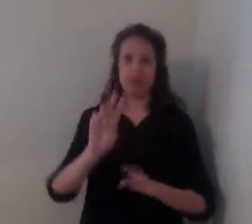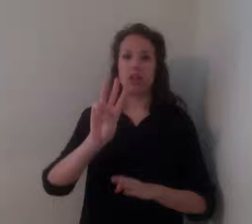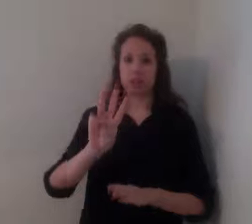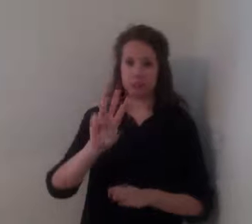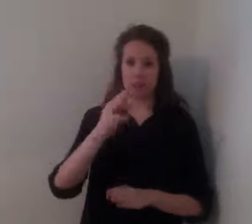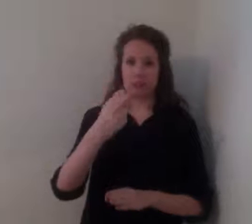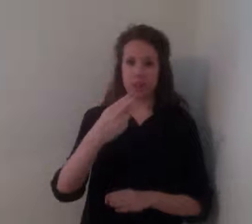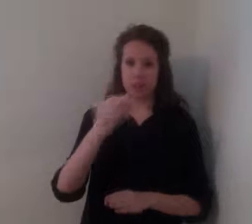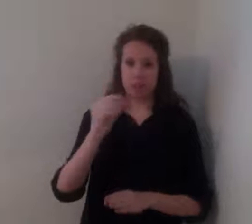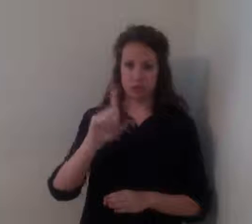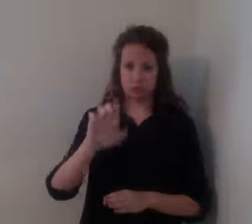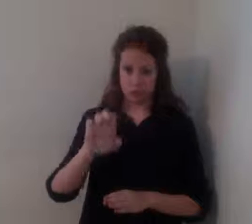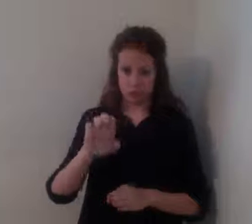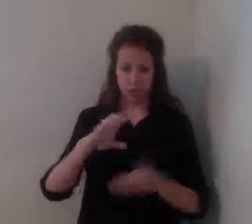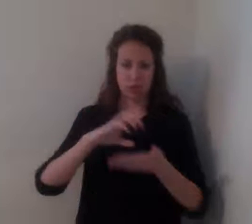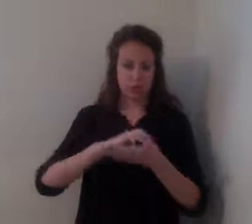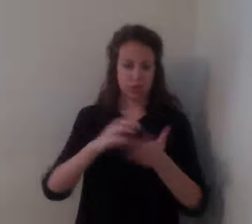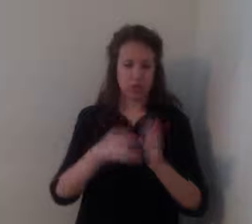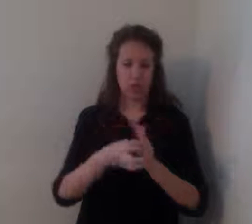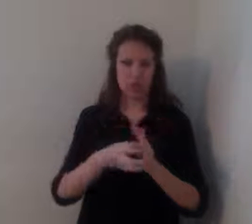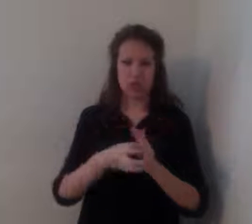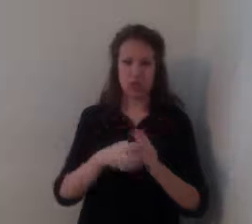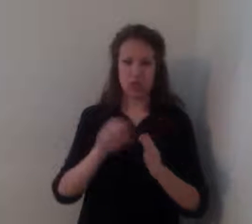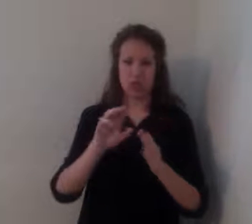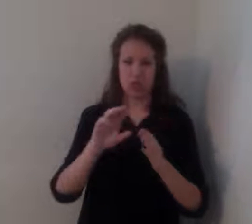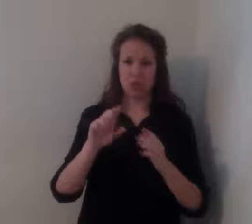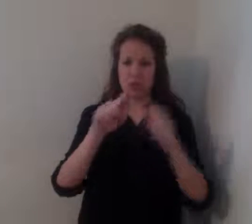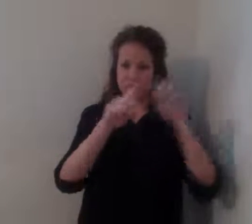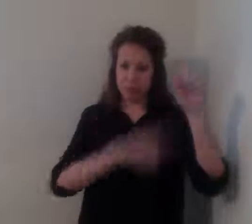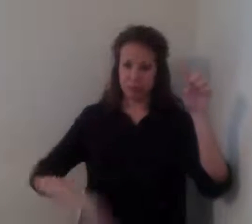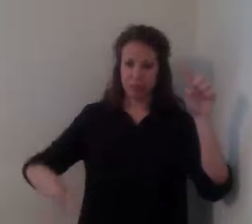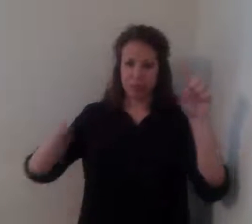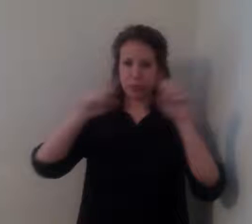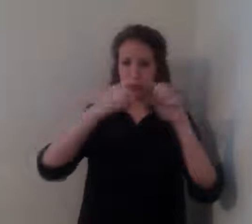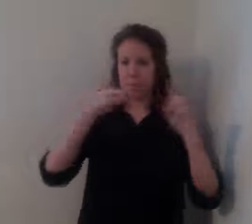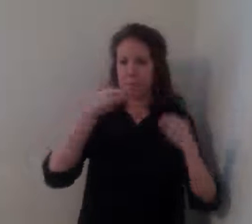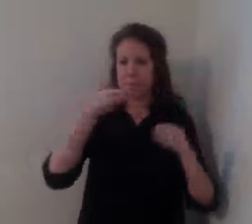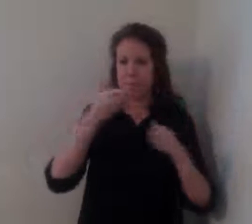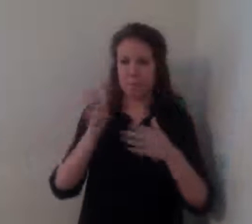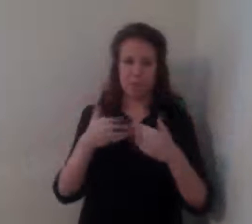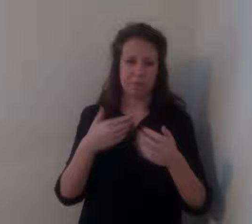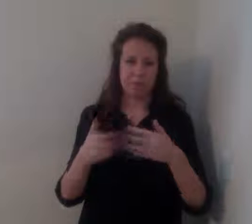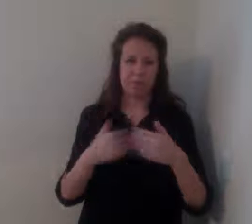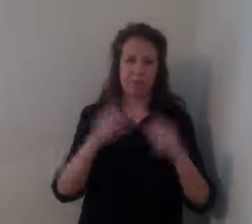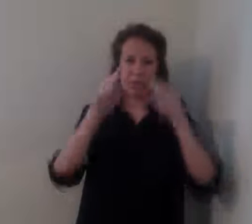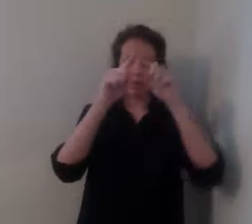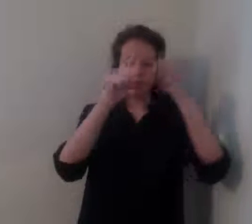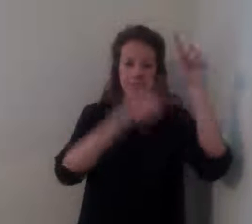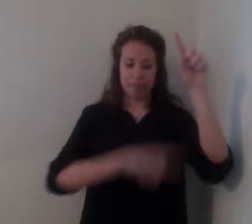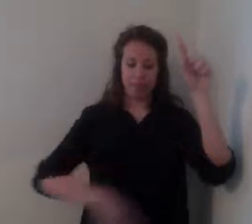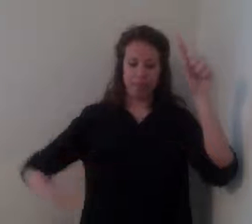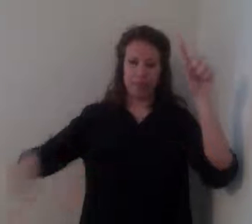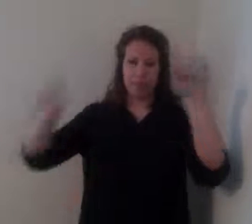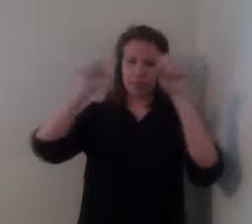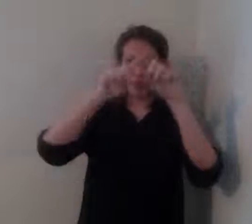a whole cookie or a whole pizza. Now if we divide that circle, or whole amount, into 4 parts, then we call each of